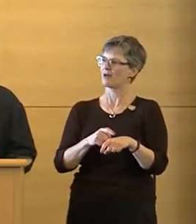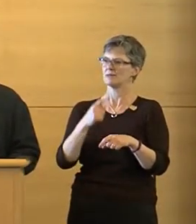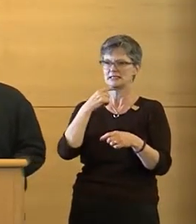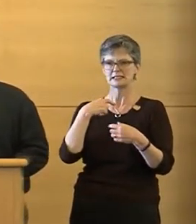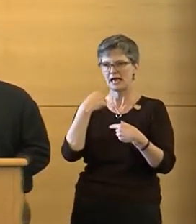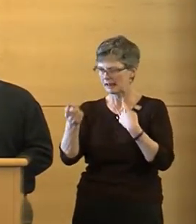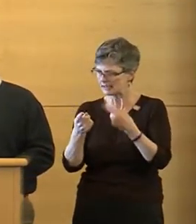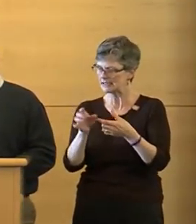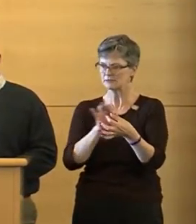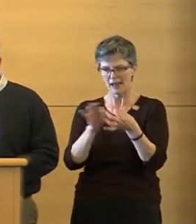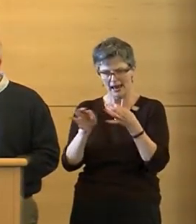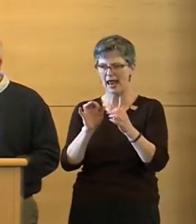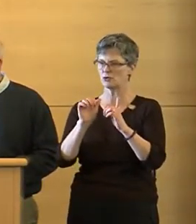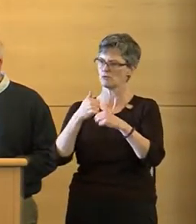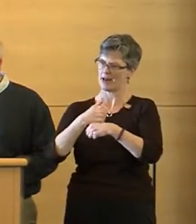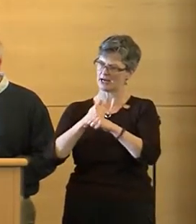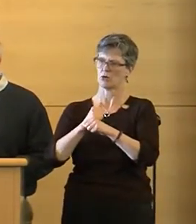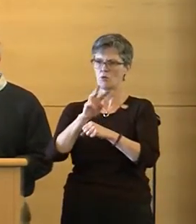W-C-A-G.